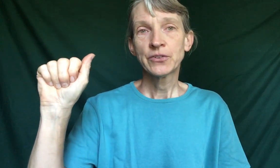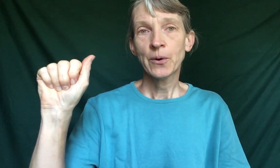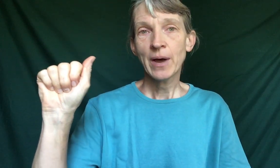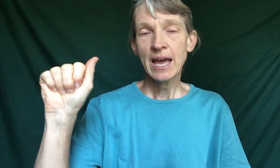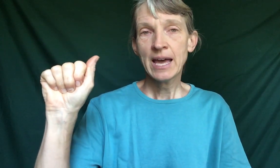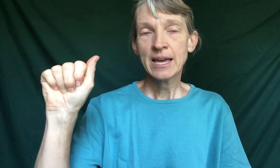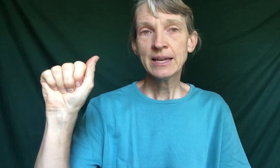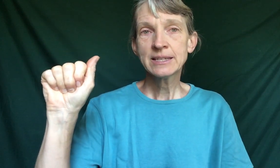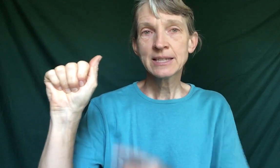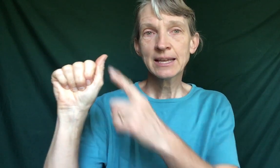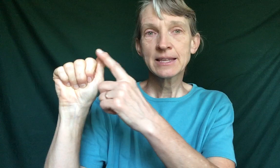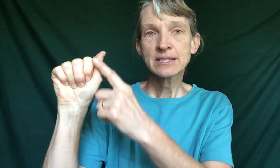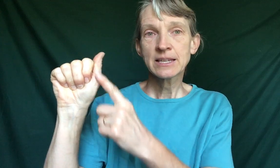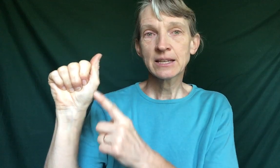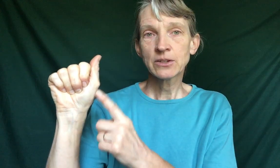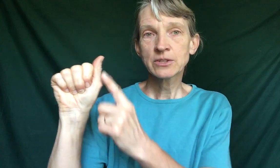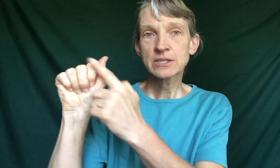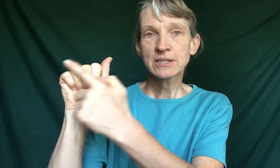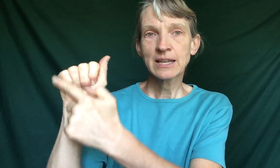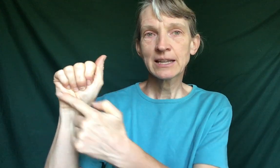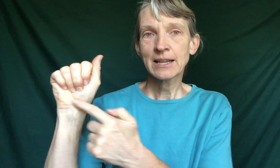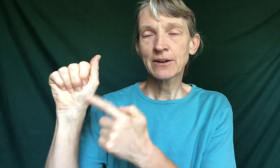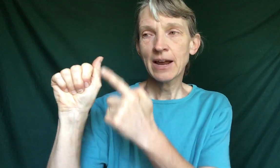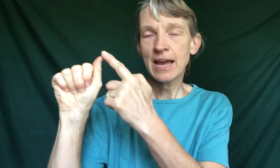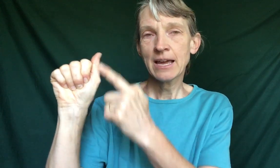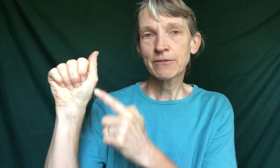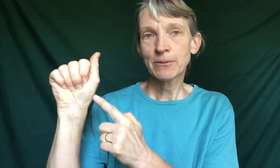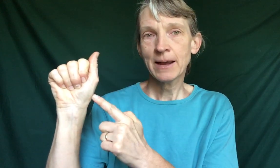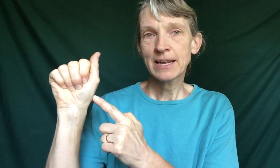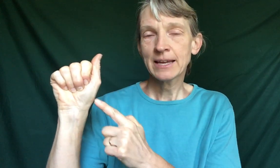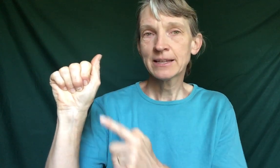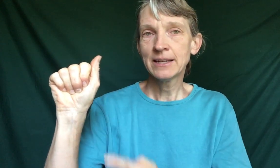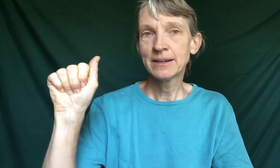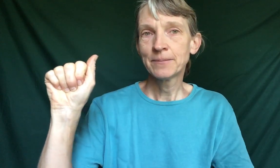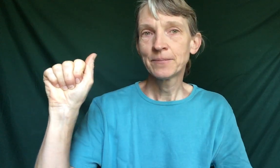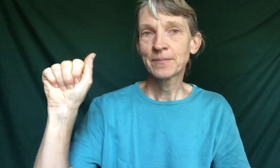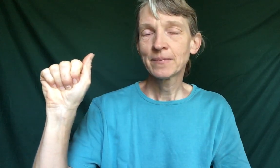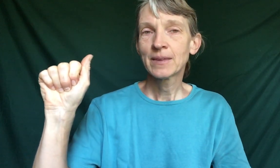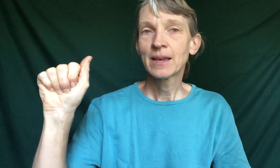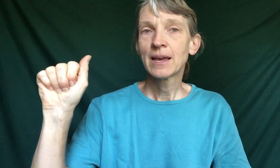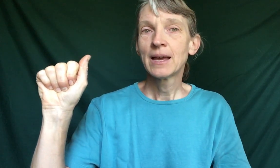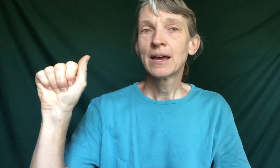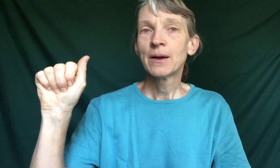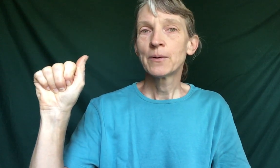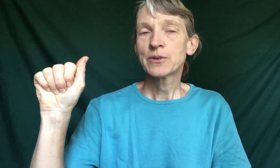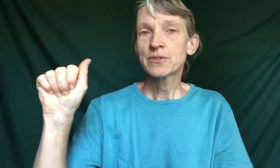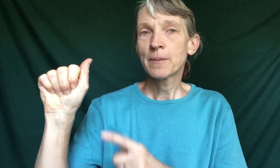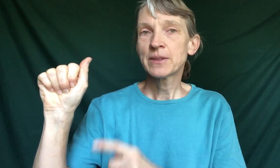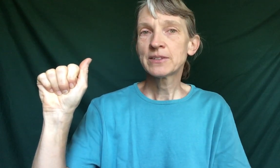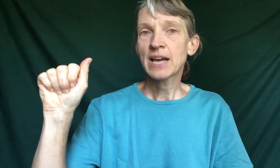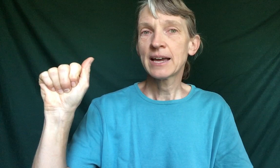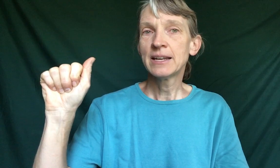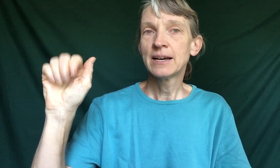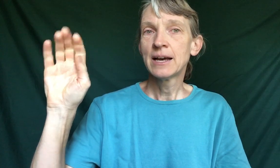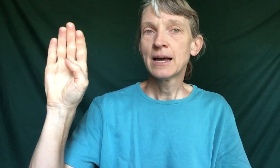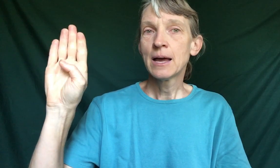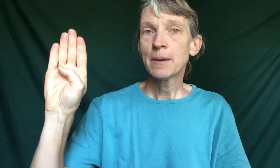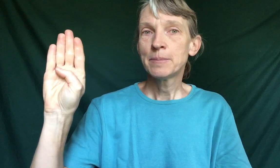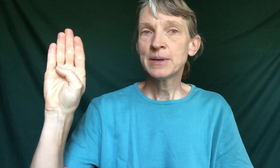So A is like this. It looks like the letter A if you're right-handed, with your thumb on the side.